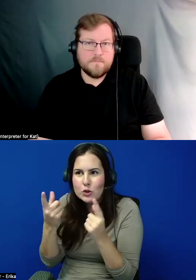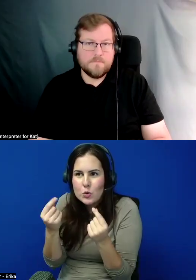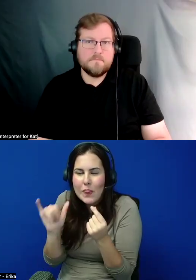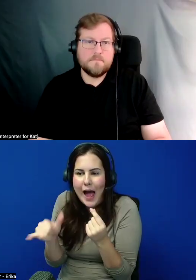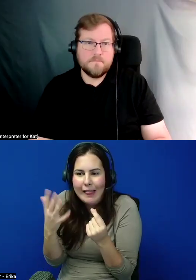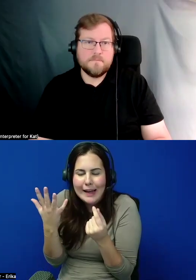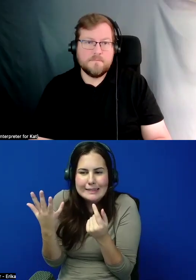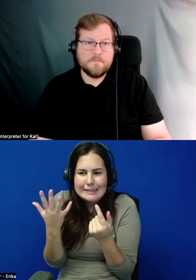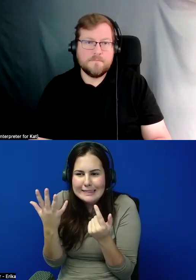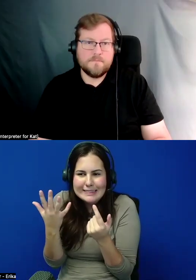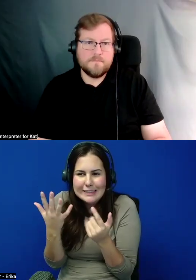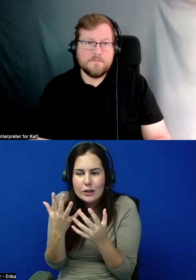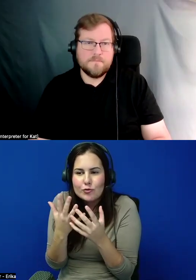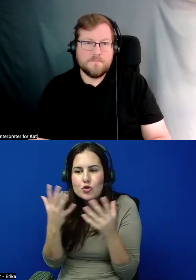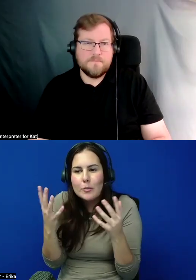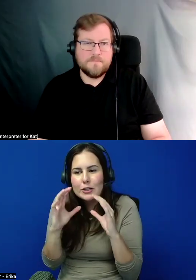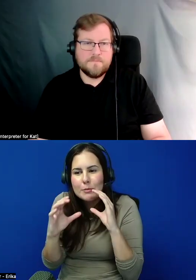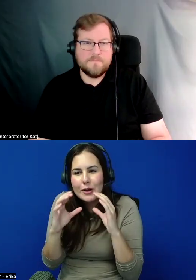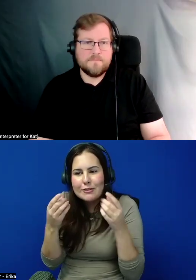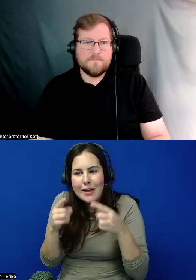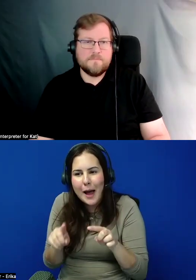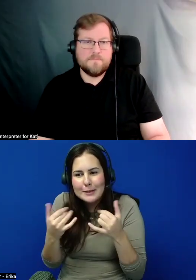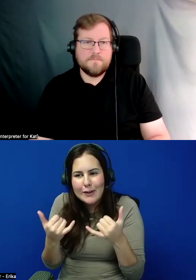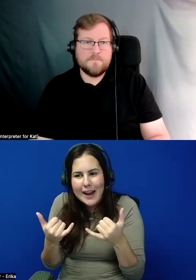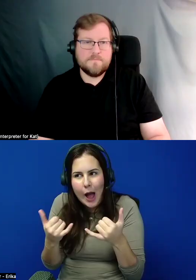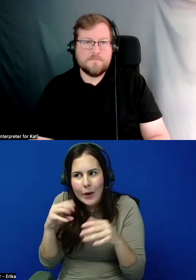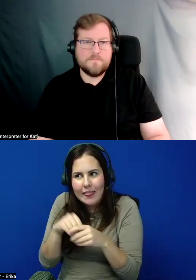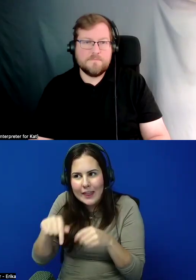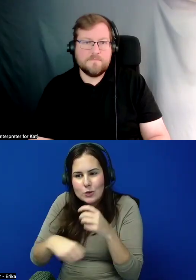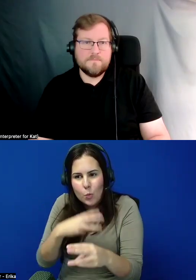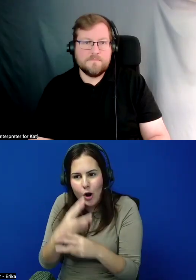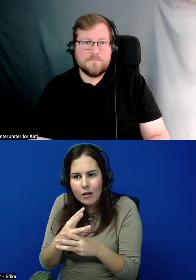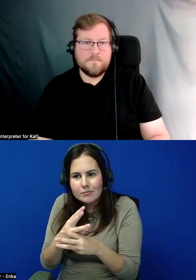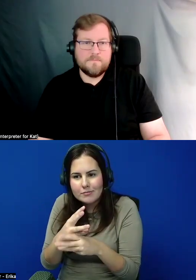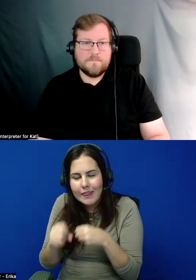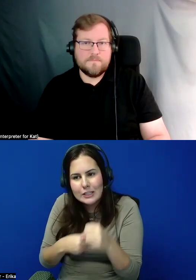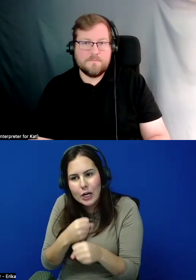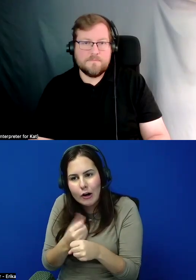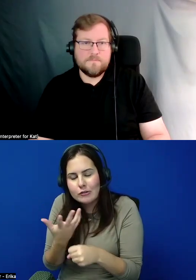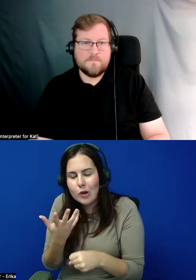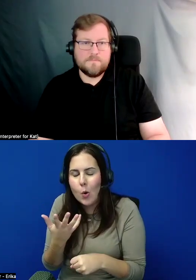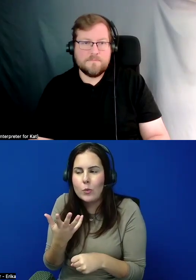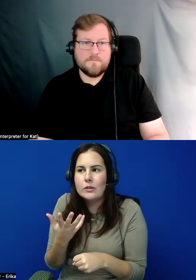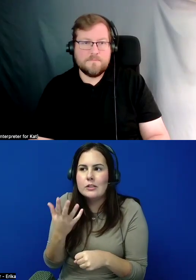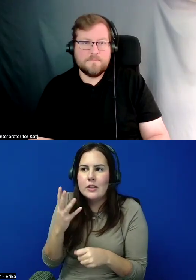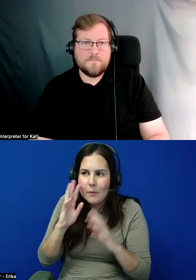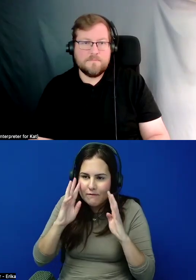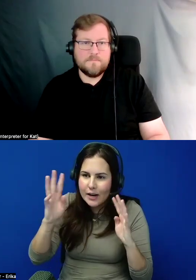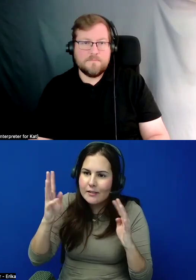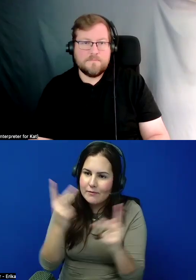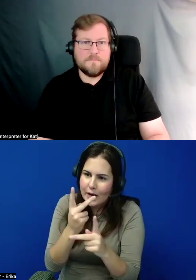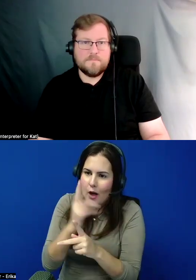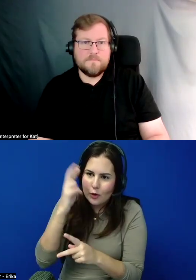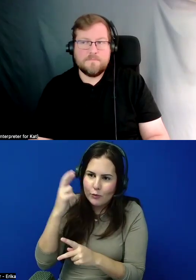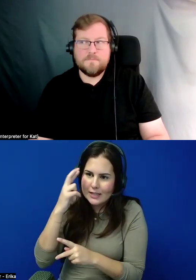There's too much communication in the world now. So we tried to come up with this reason of helping her sister, so that it was